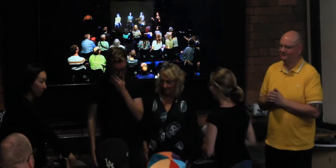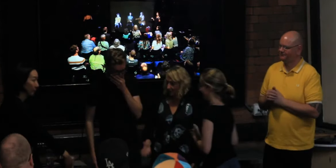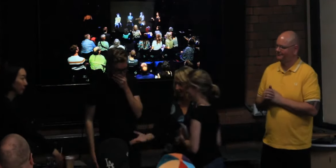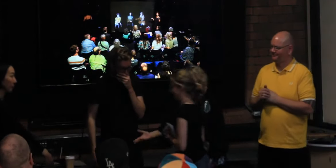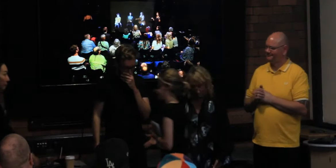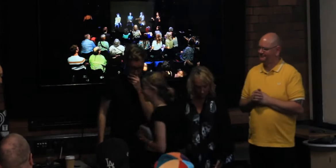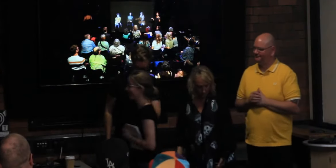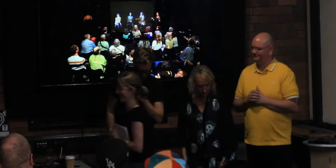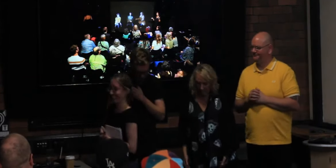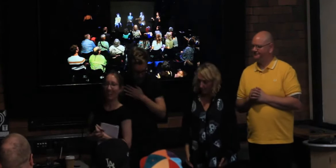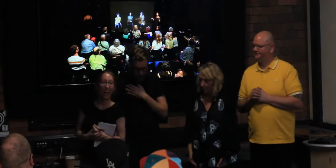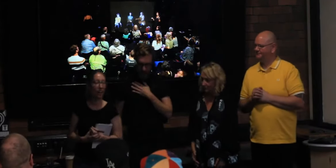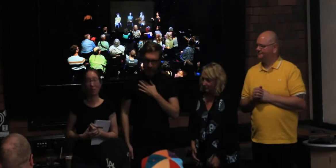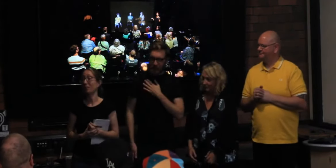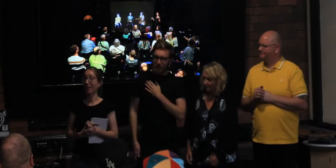Yeah.